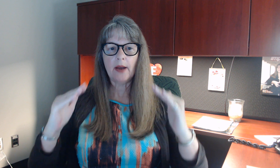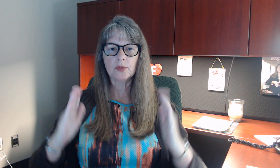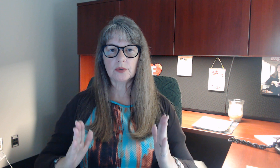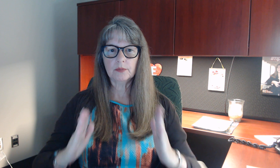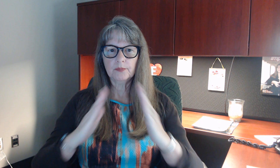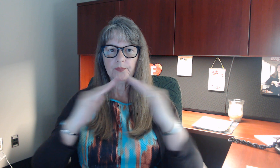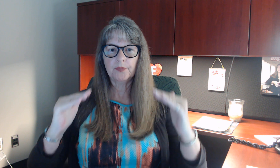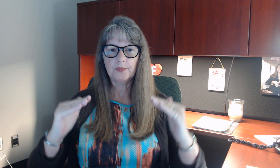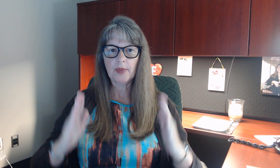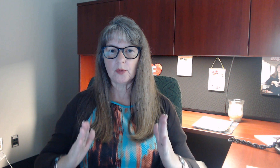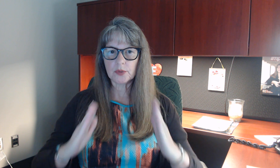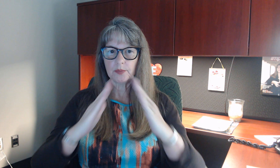House.